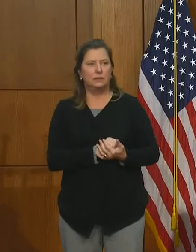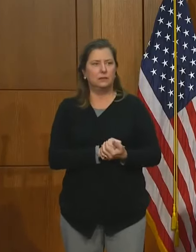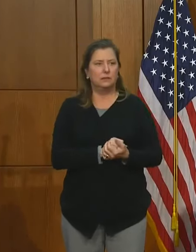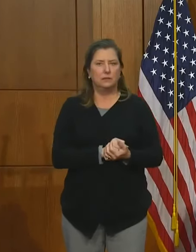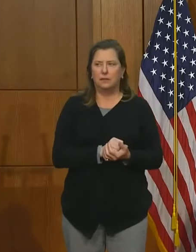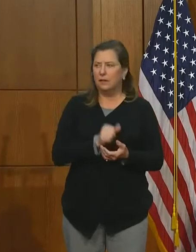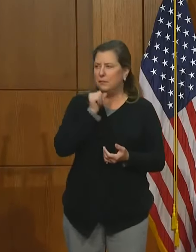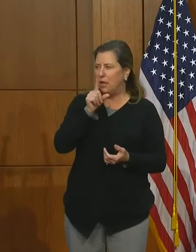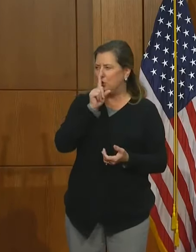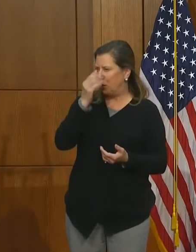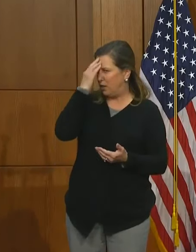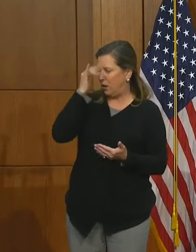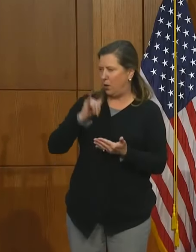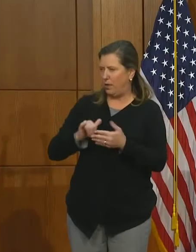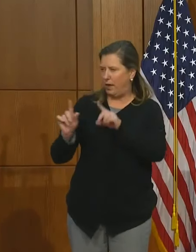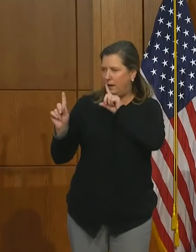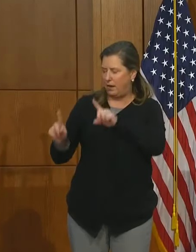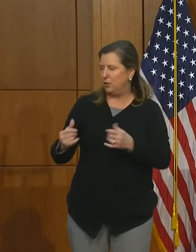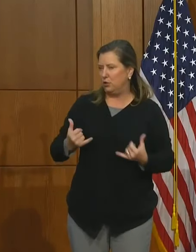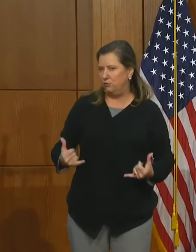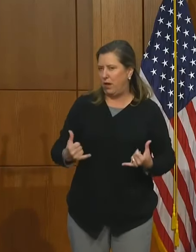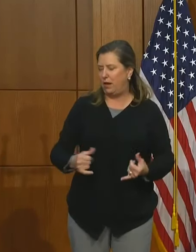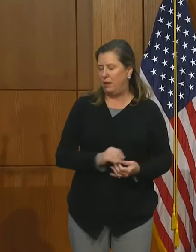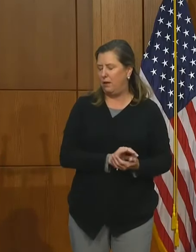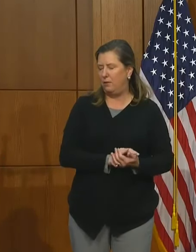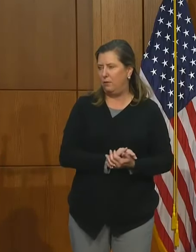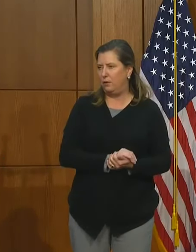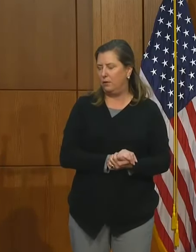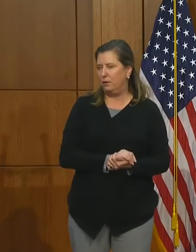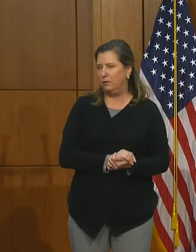I'm not sure I have the answer to that right now.